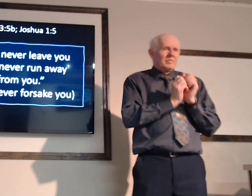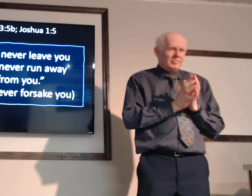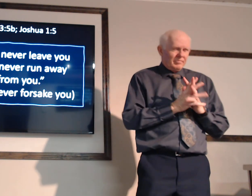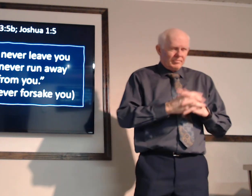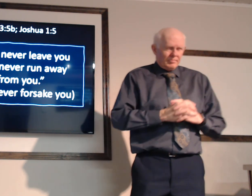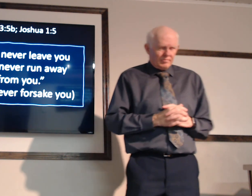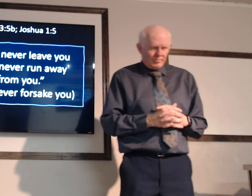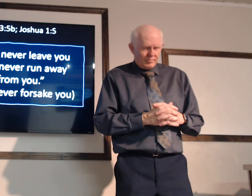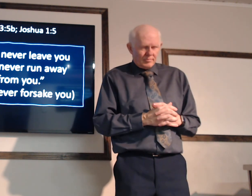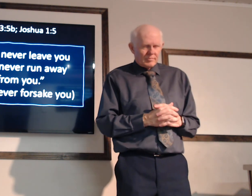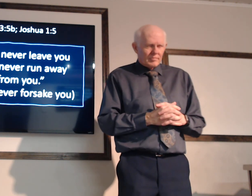pray together.